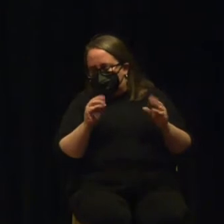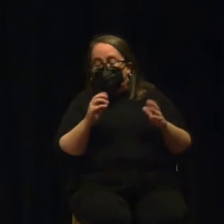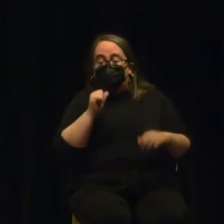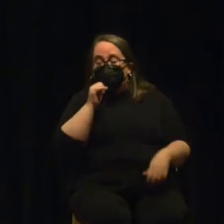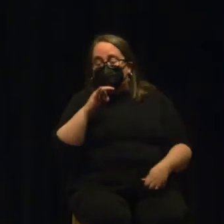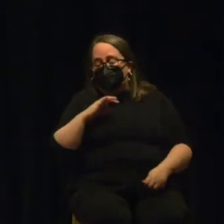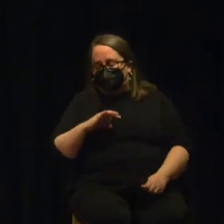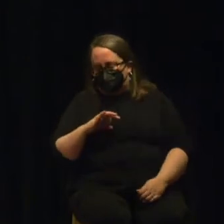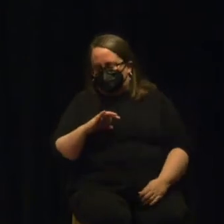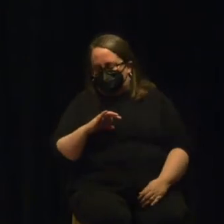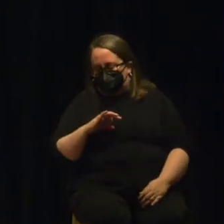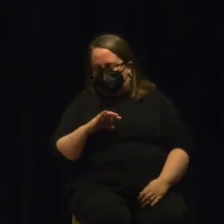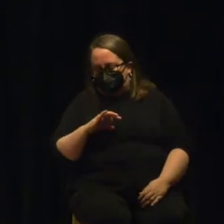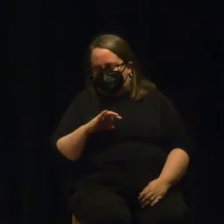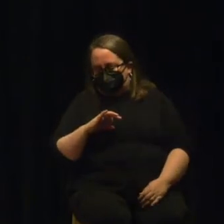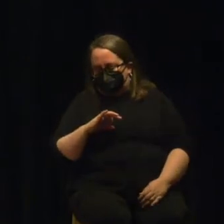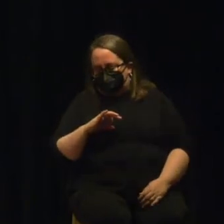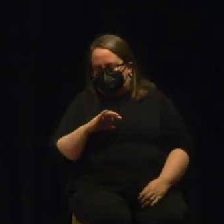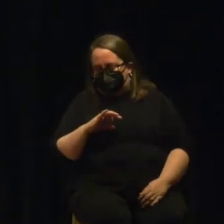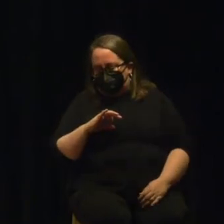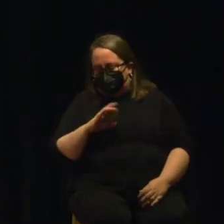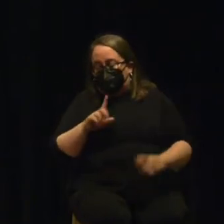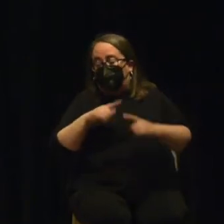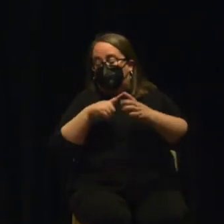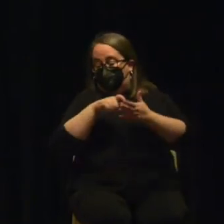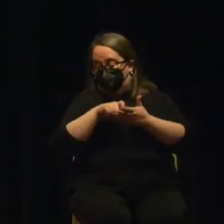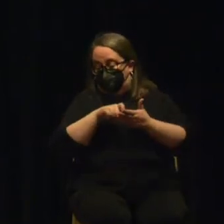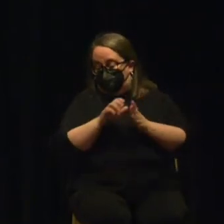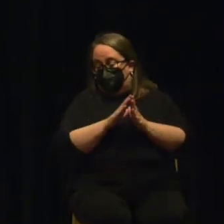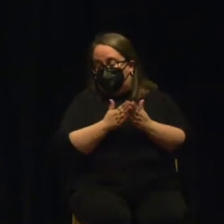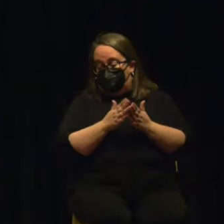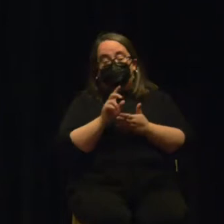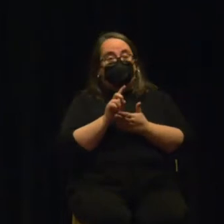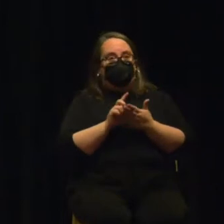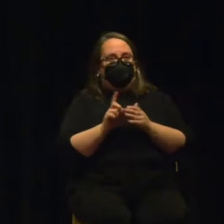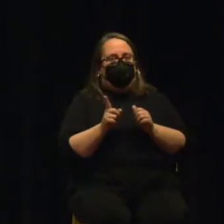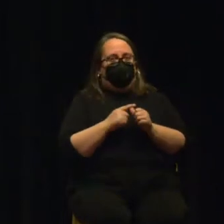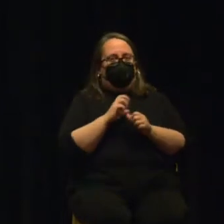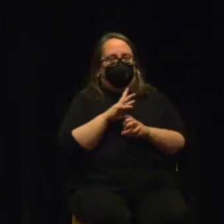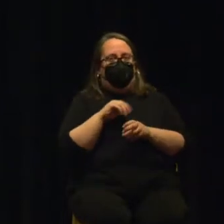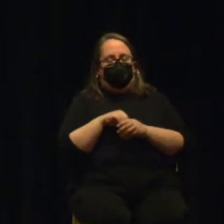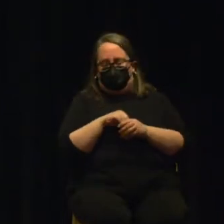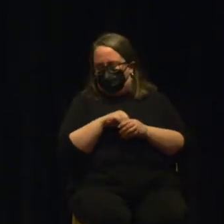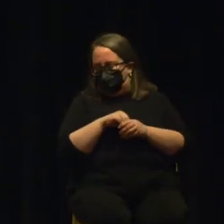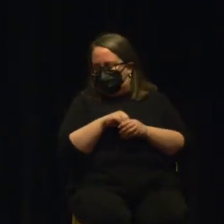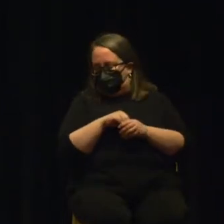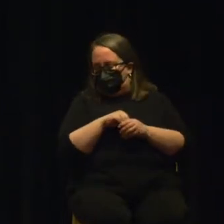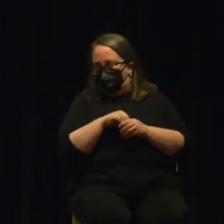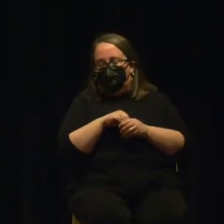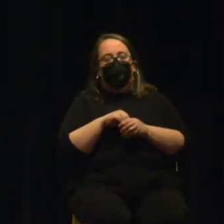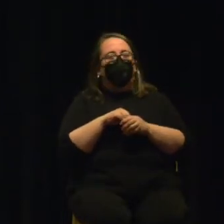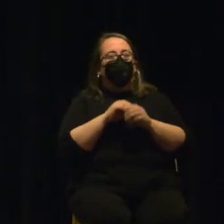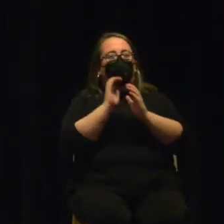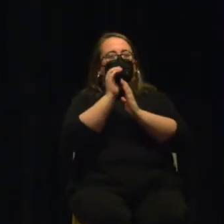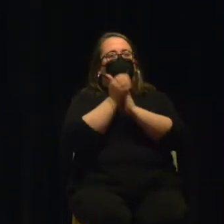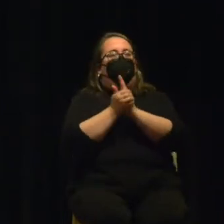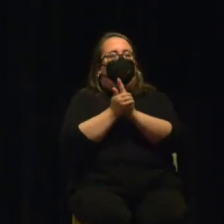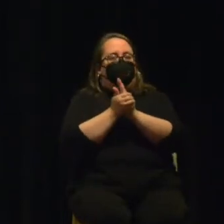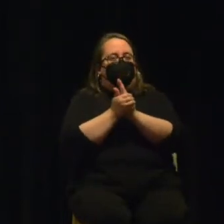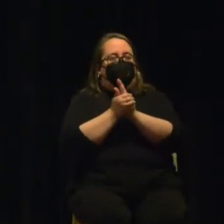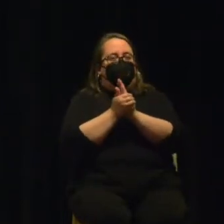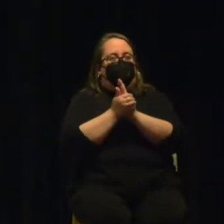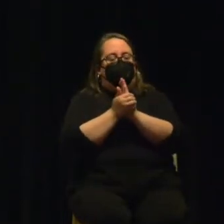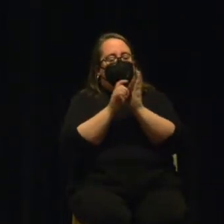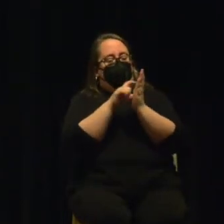but when we were doing the book, the design for it originally included a dust jacket, and there was a quote from Ali